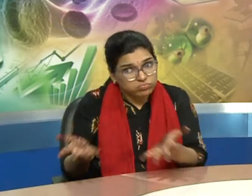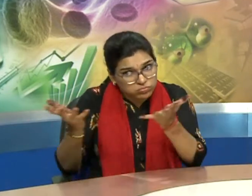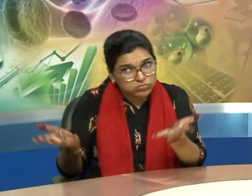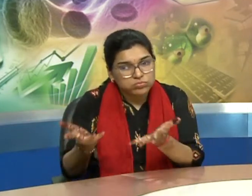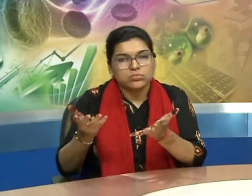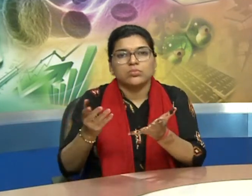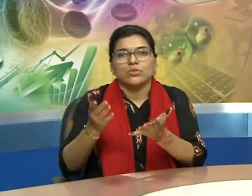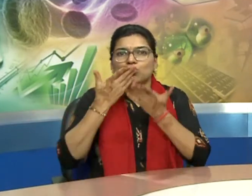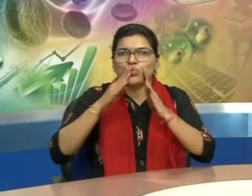possible.